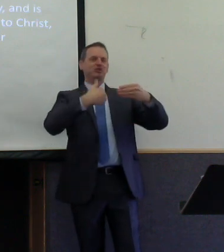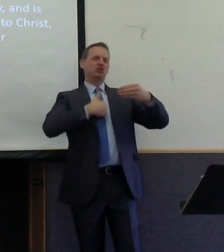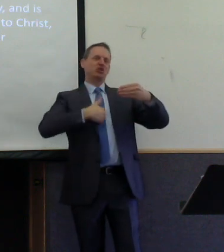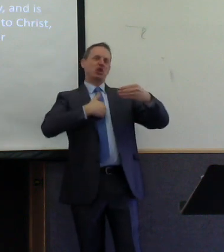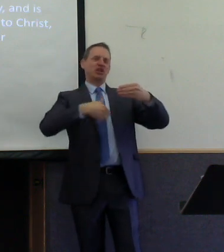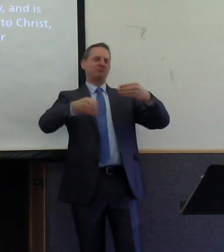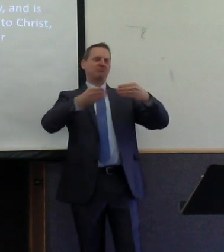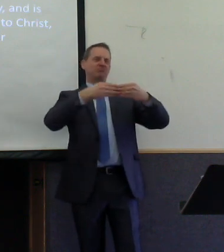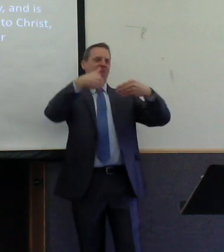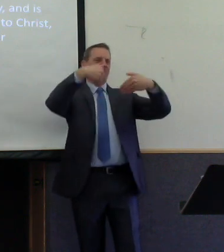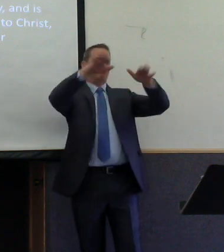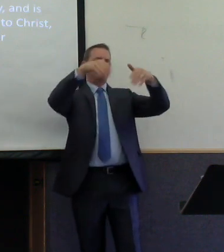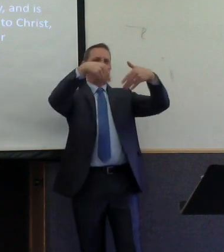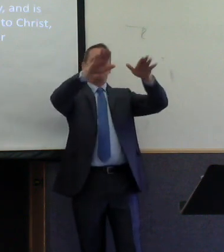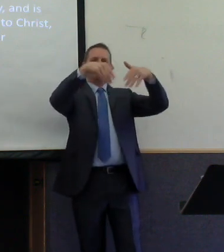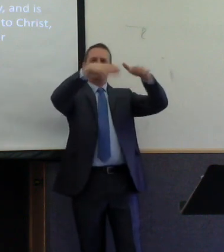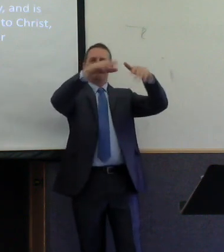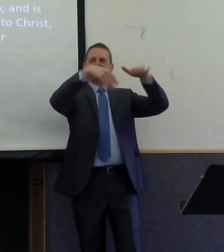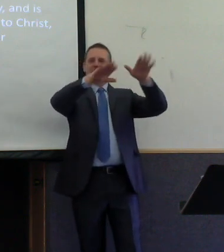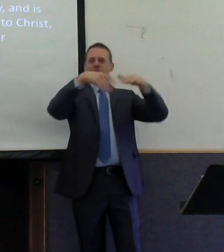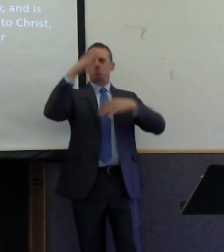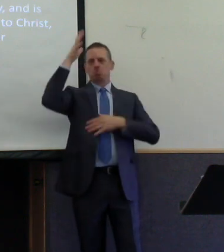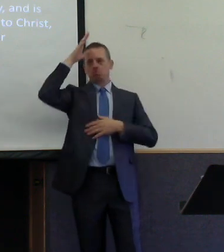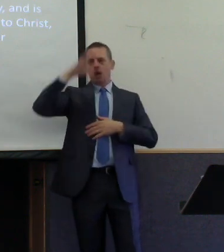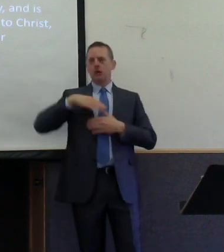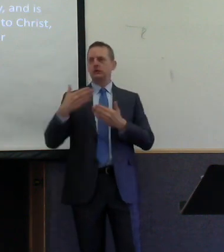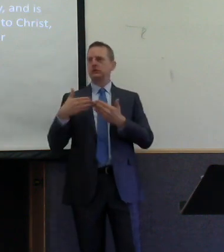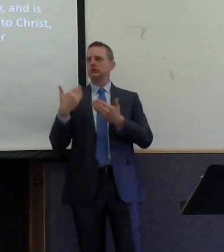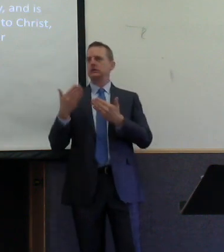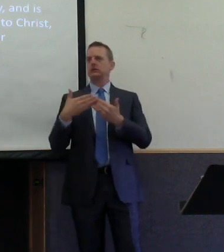You keep the gate shut. Anybody stays in the home, you leave the gate open.